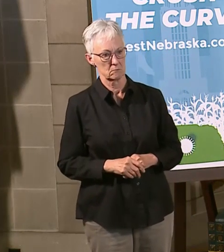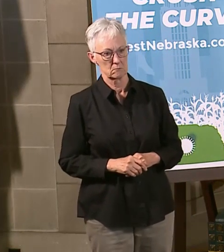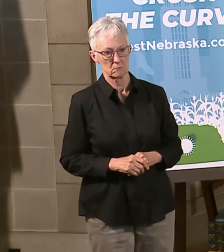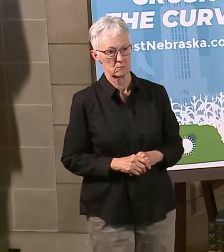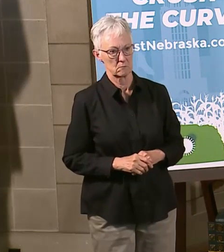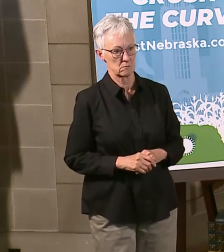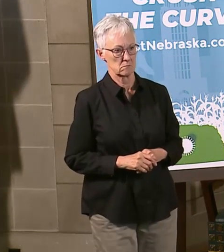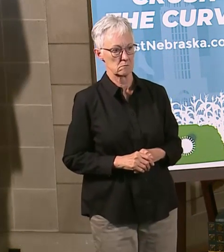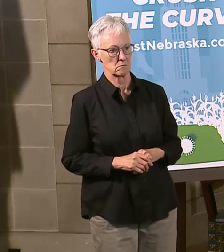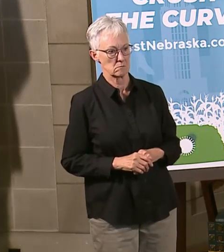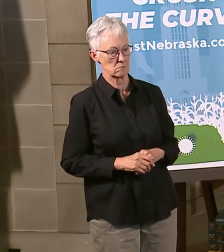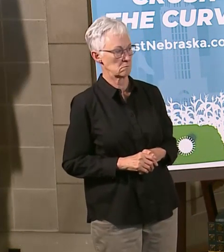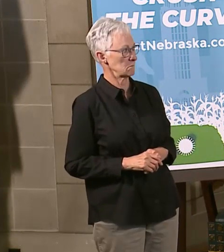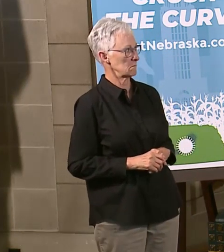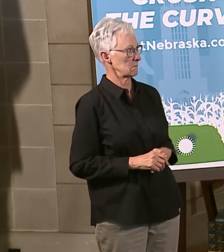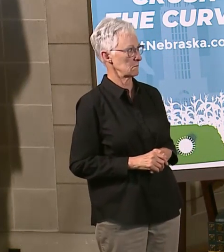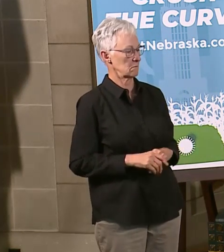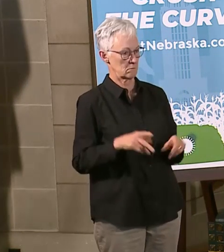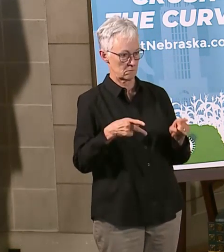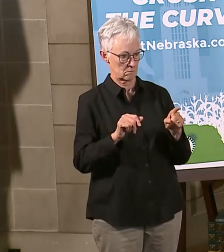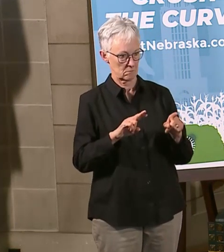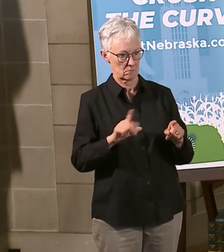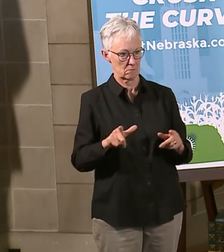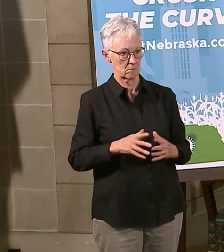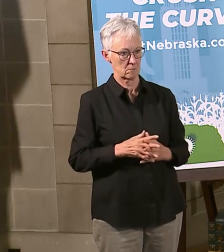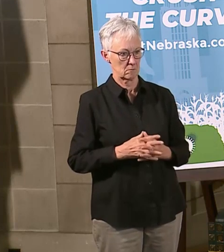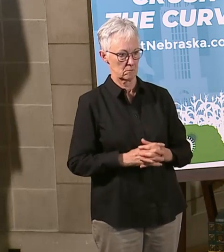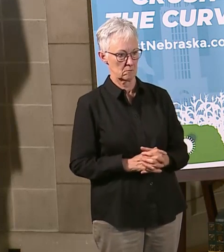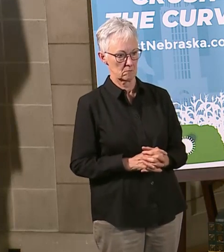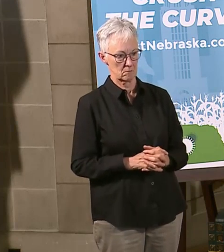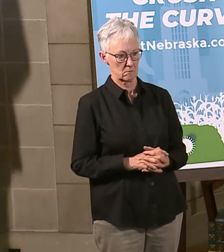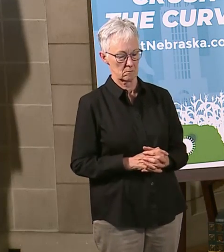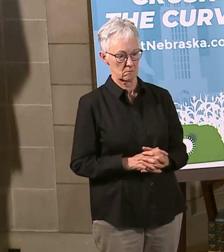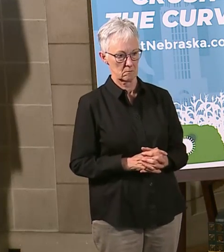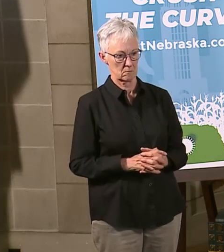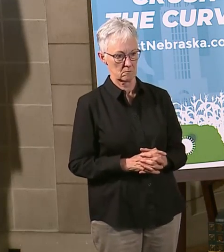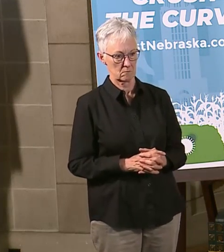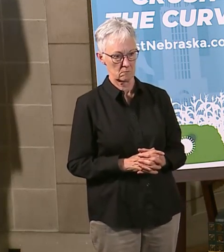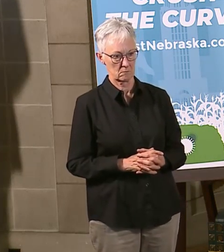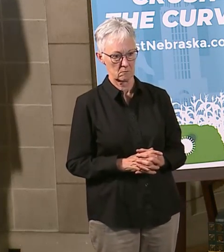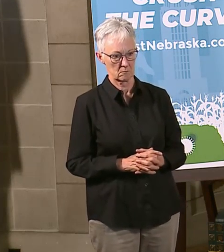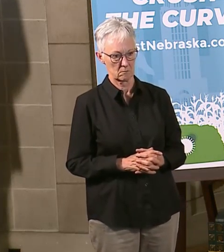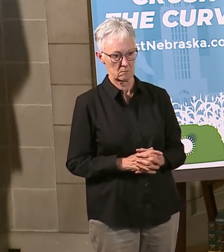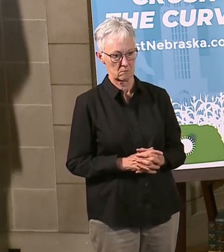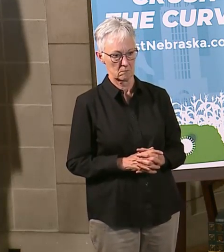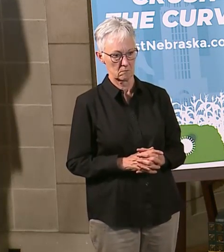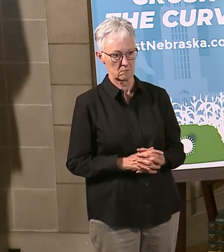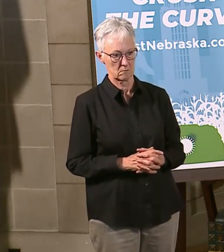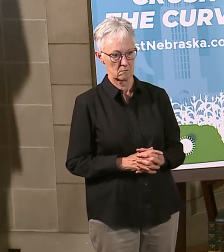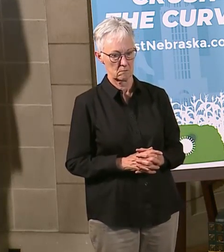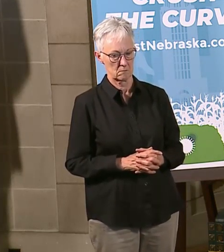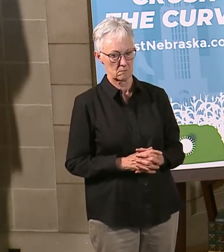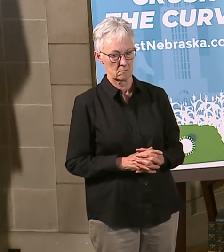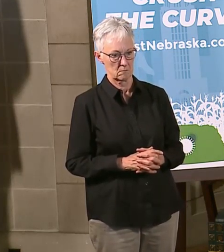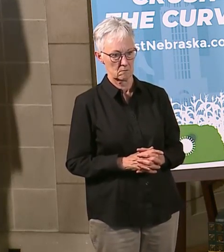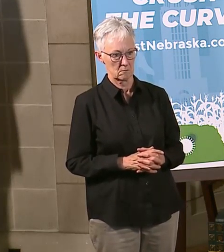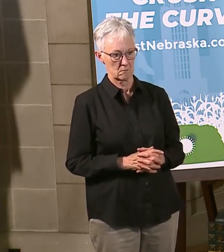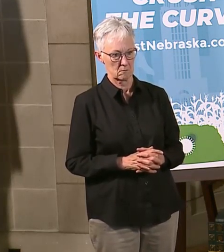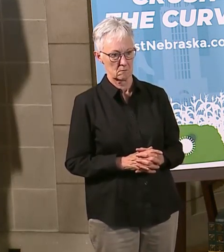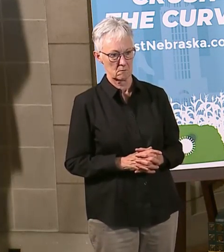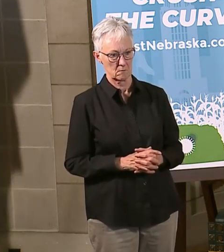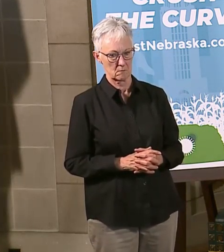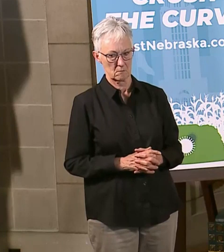Fred, or sorry, Paul. So I just want to make clear, so it's 13,000 pandemic claims